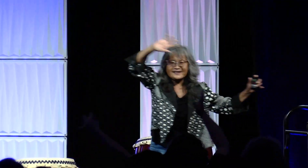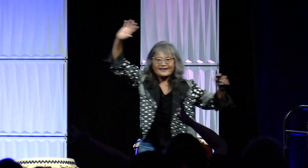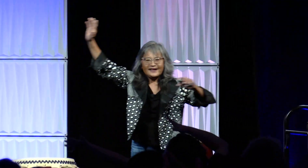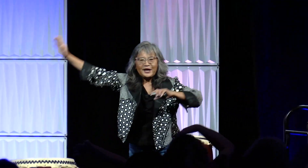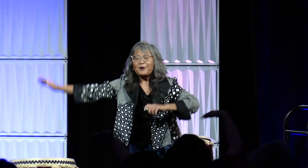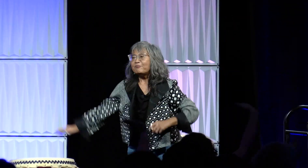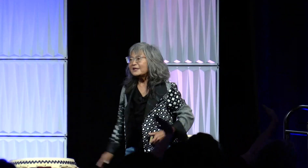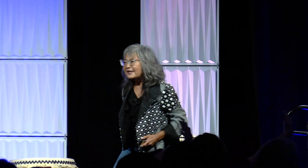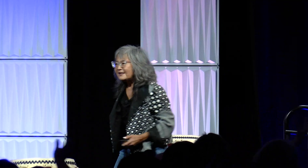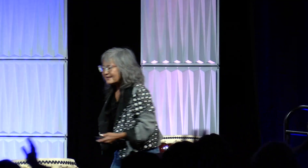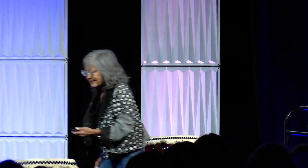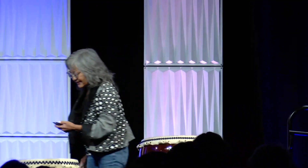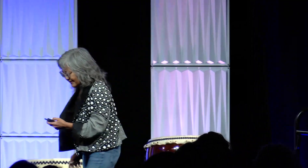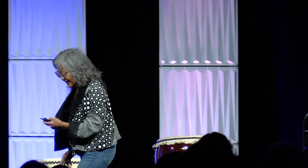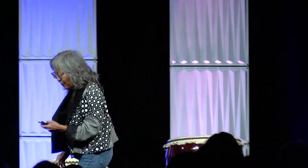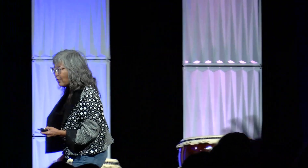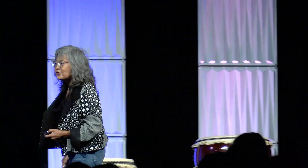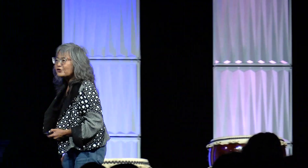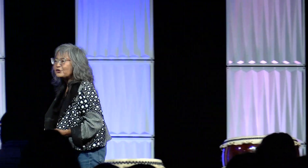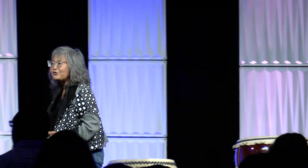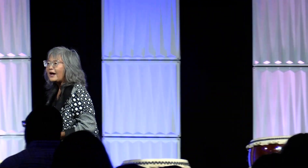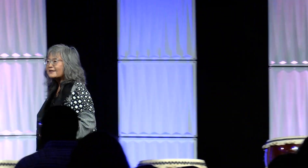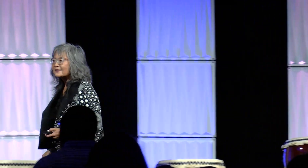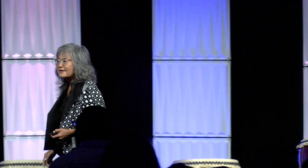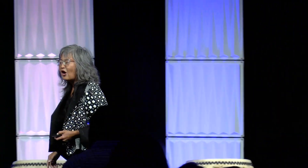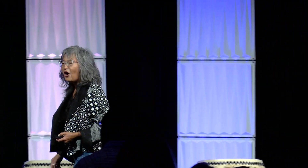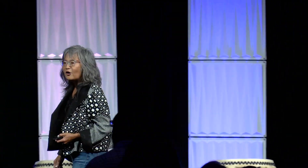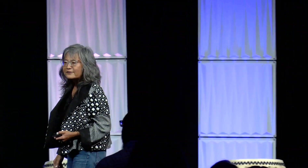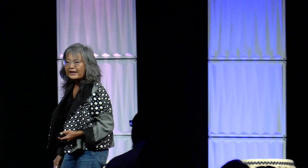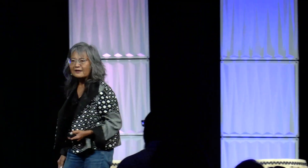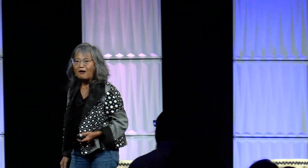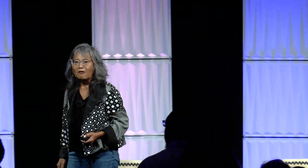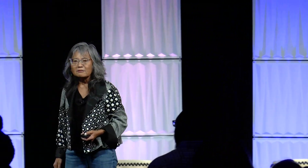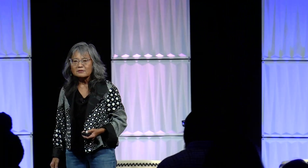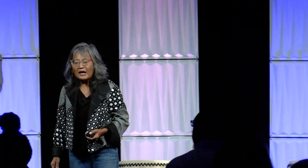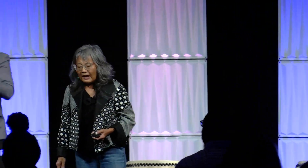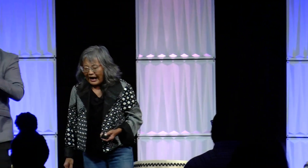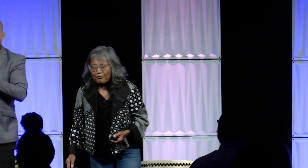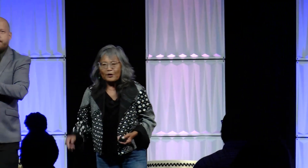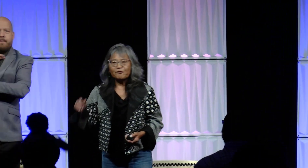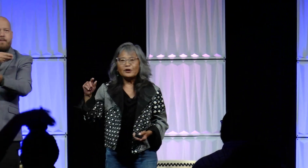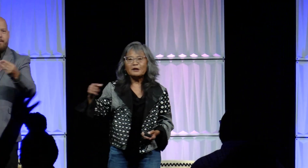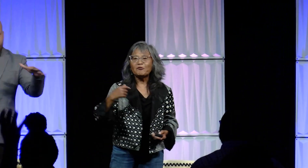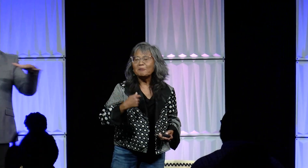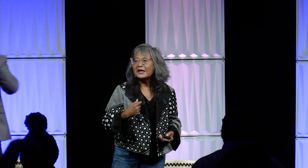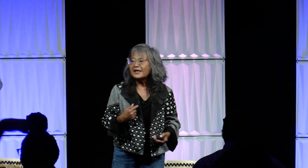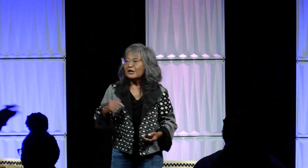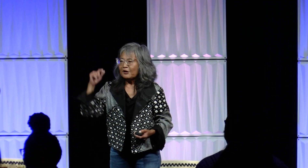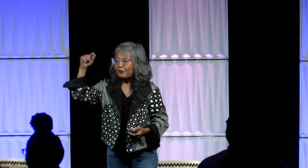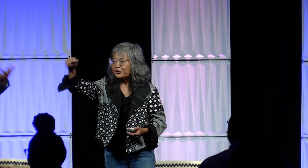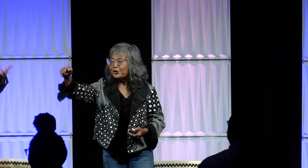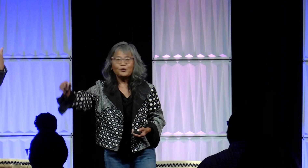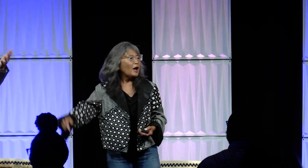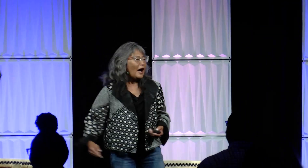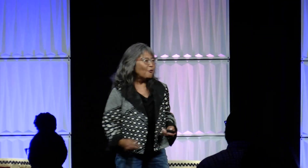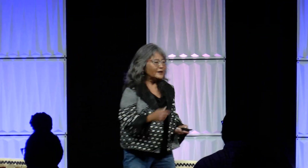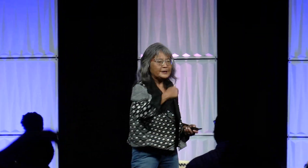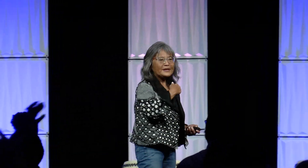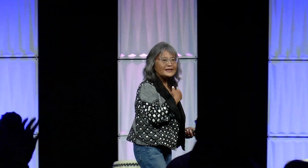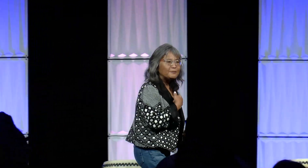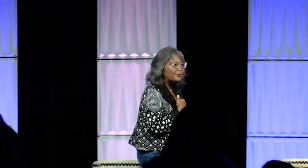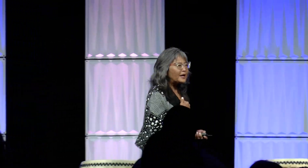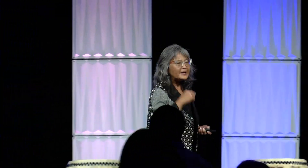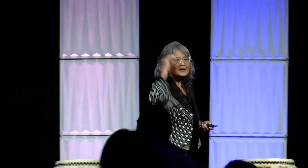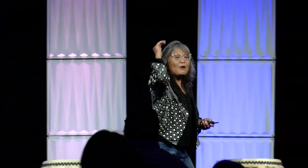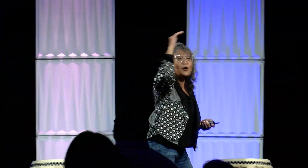yes, please, I want you to do that all day long. I want freedom for me, for you. I want to